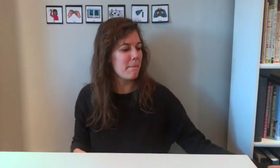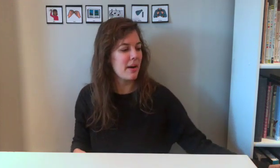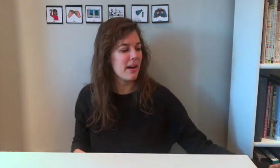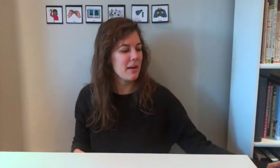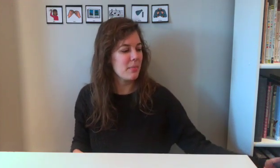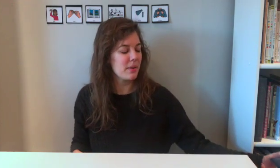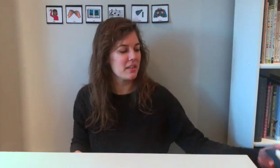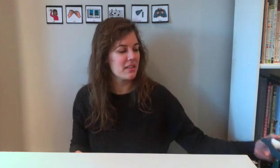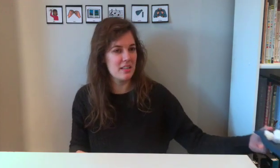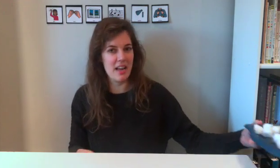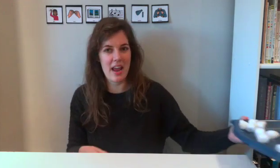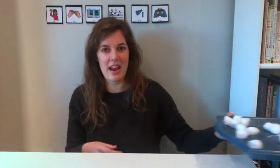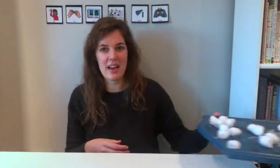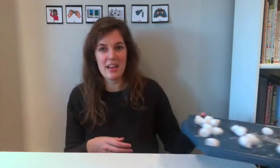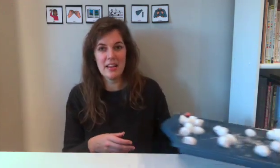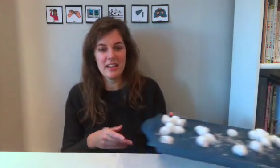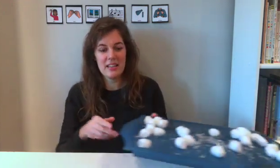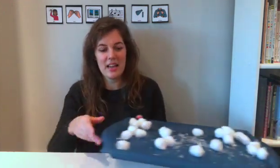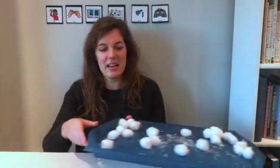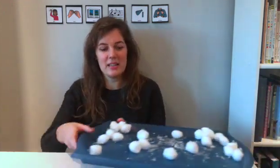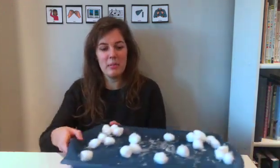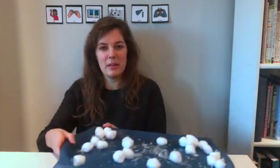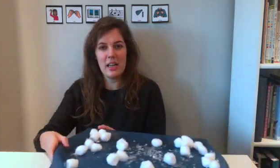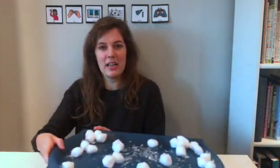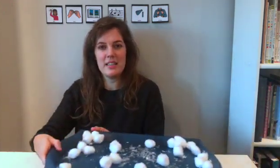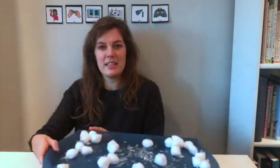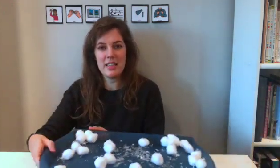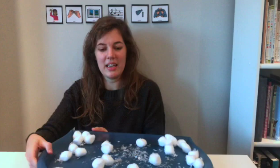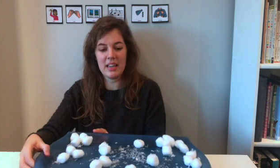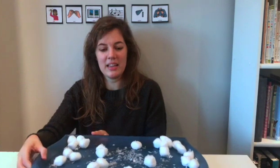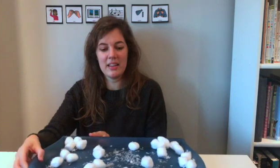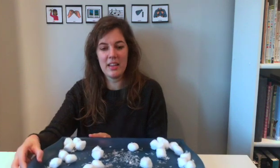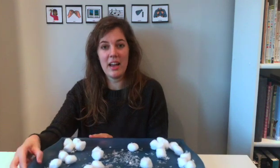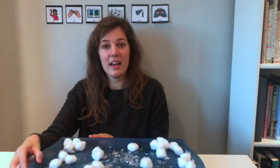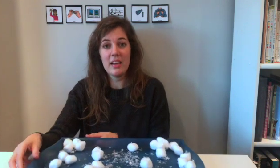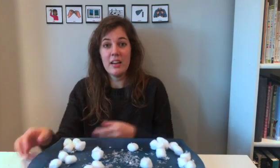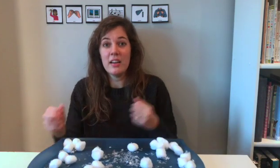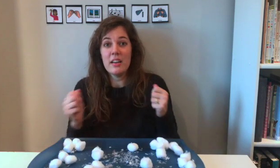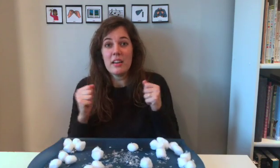my book today takes place in the